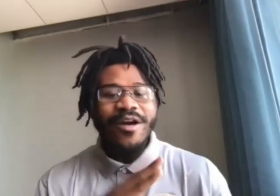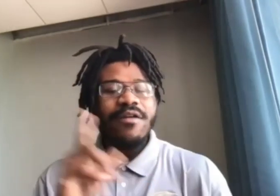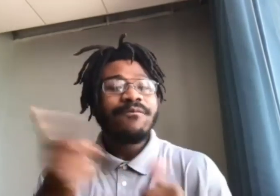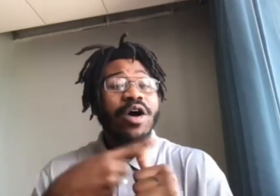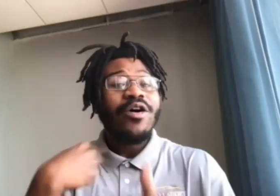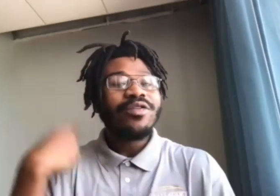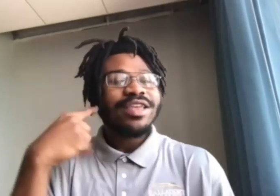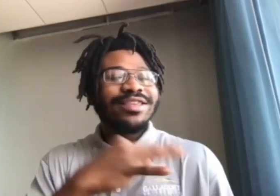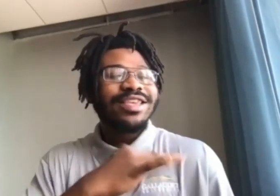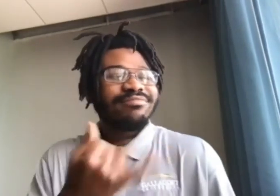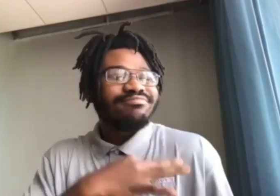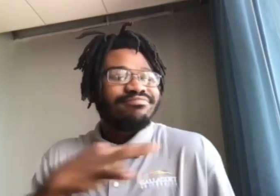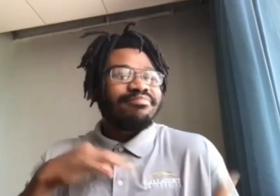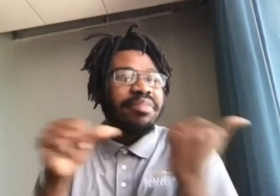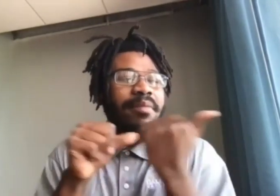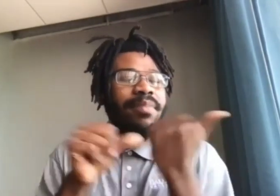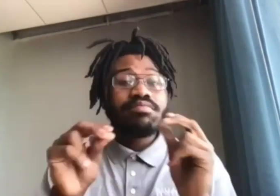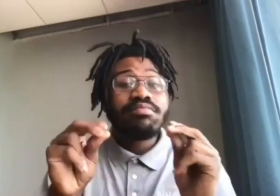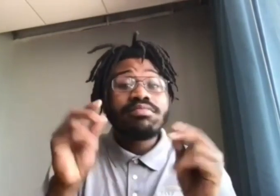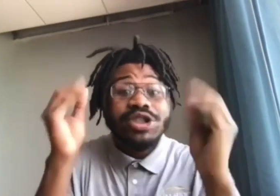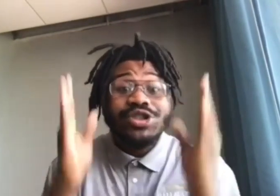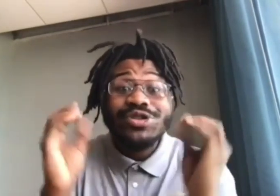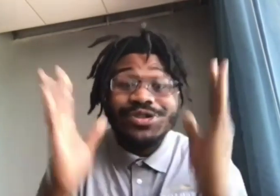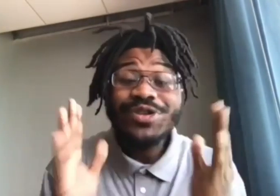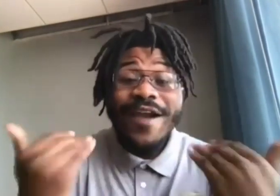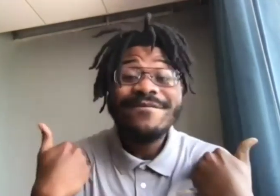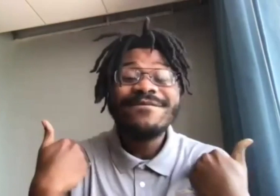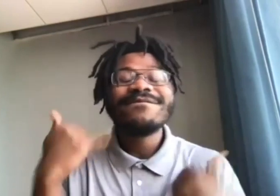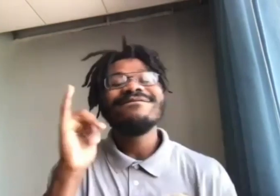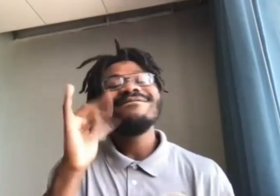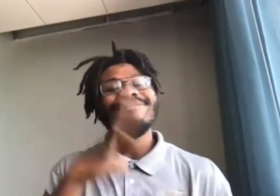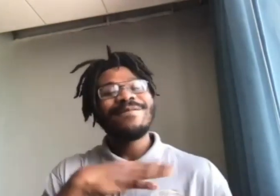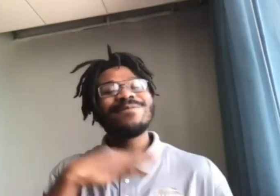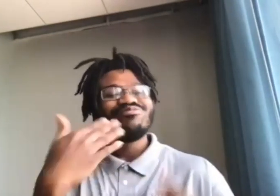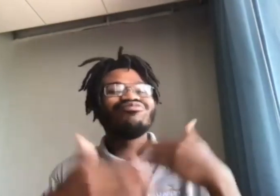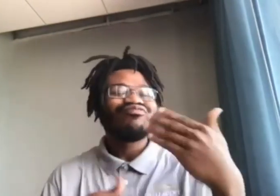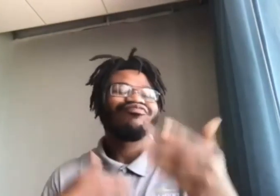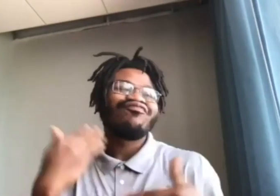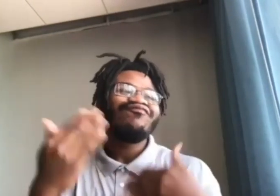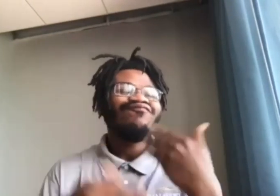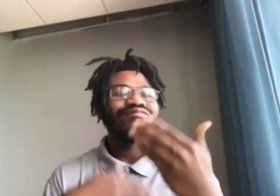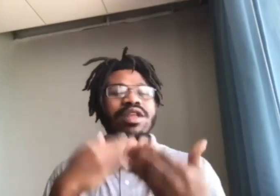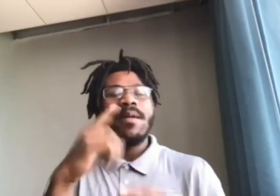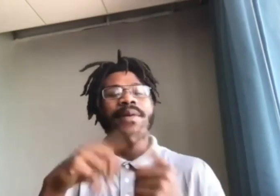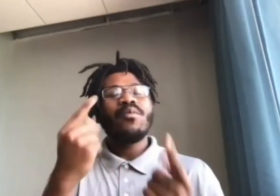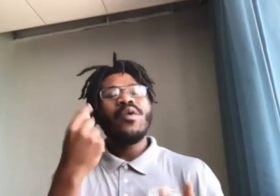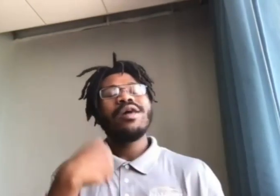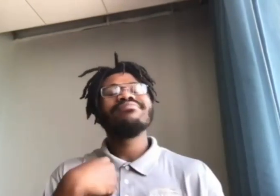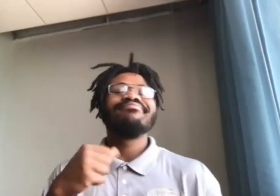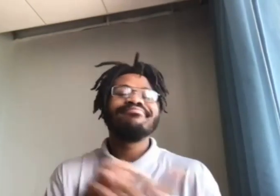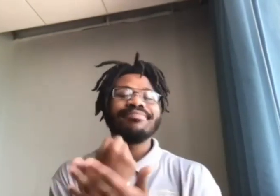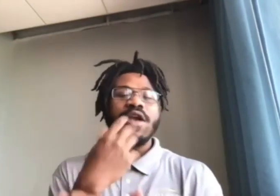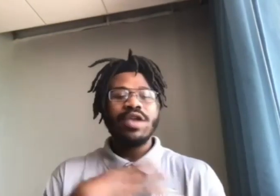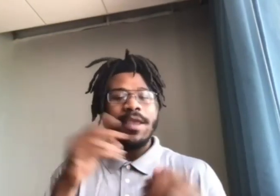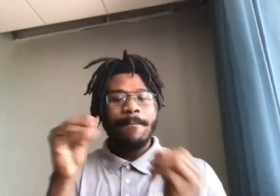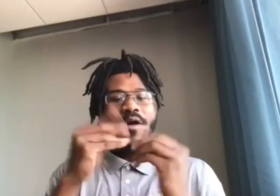And I found out that there were Black deaf teachers because they were not just assistant teachers